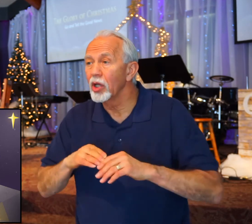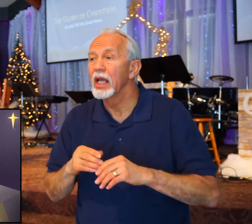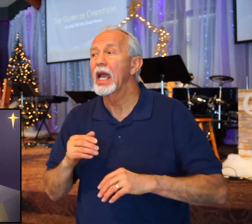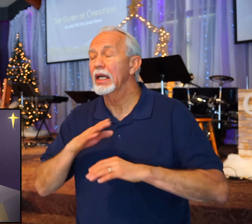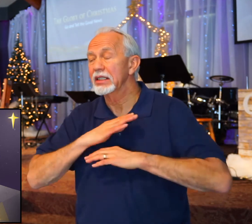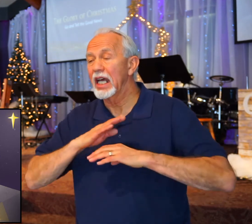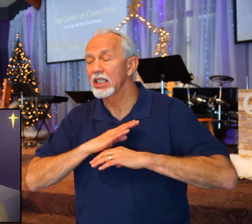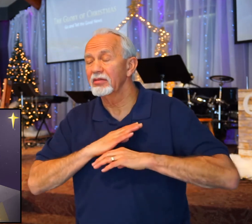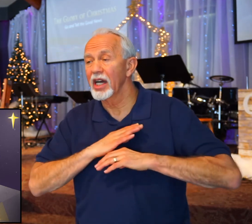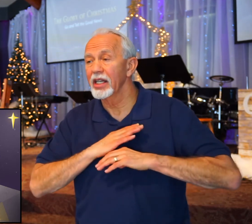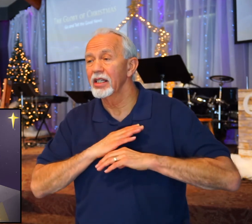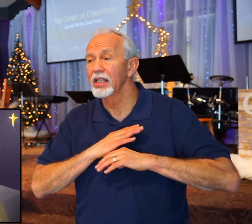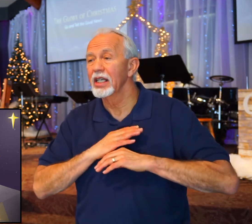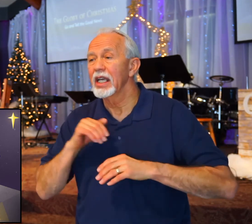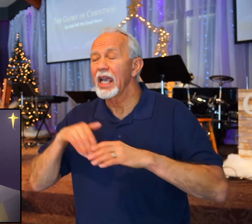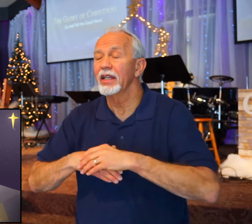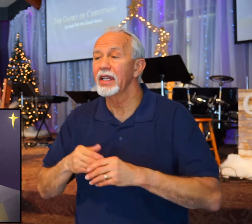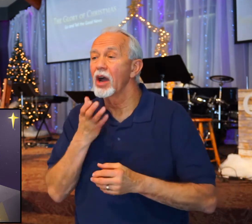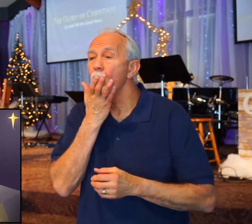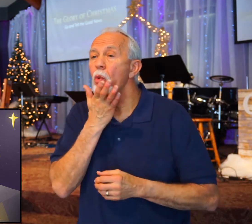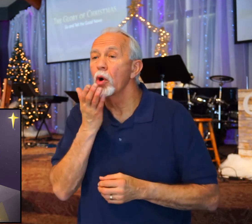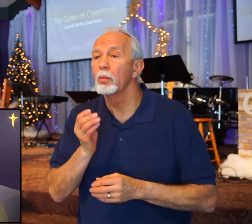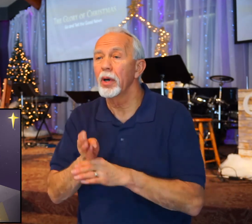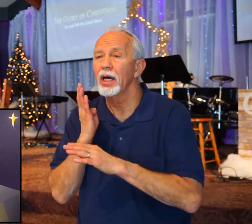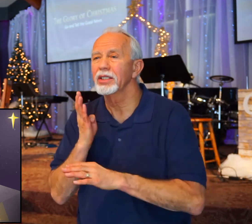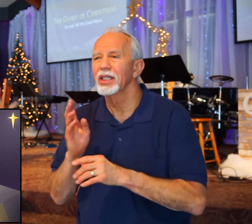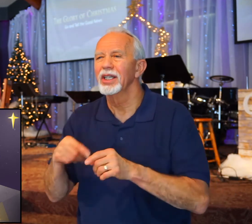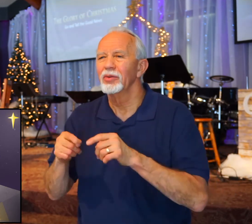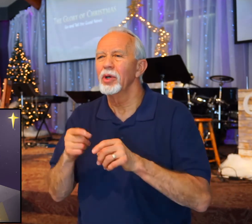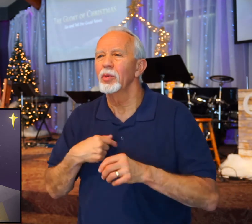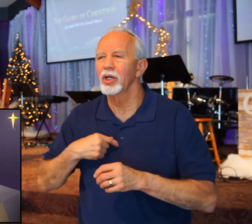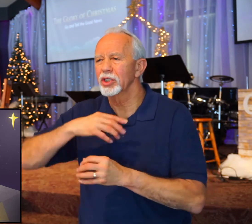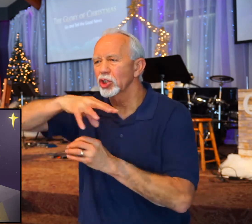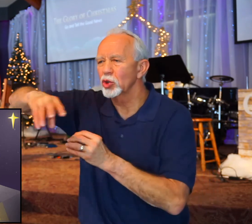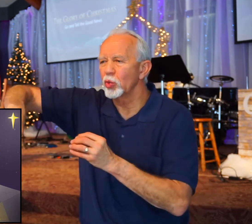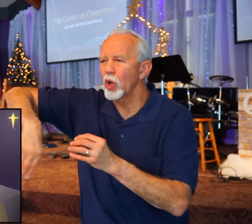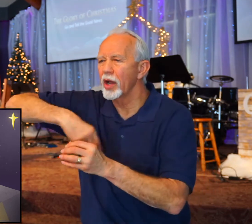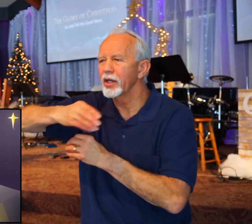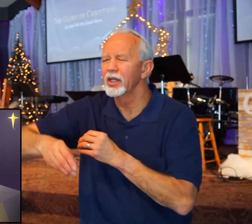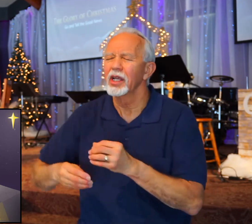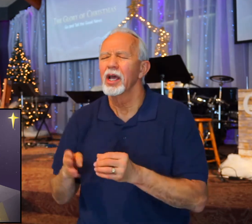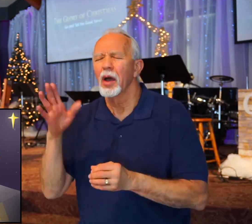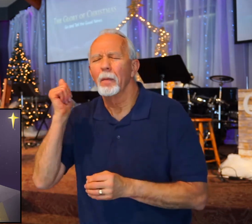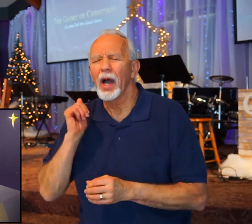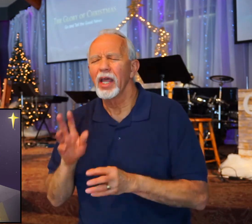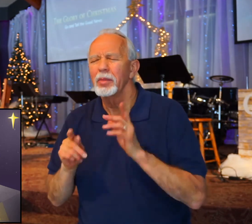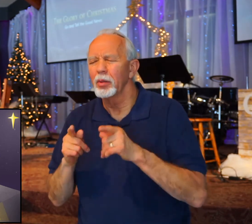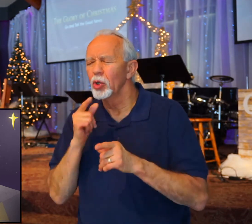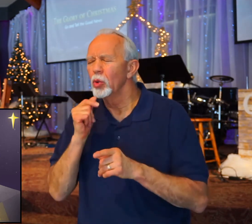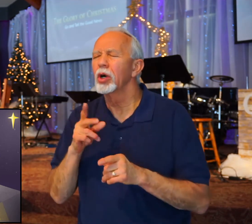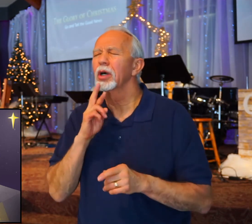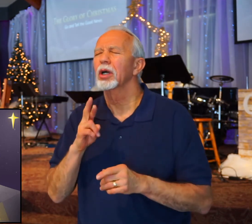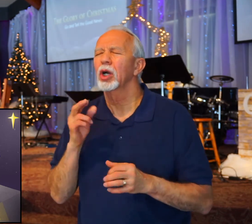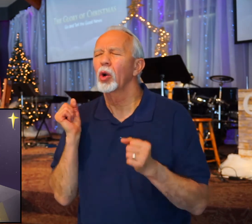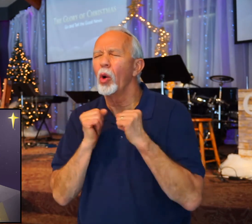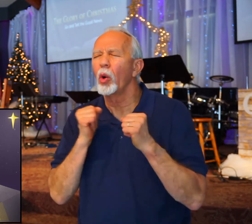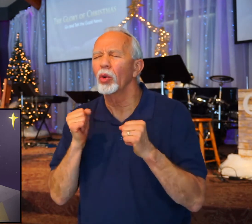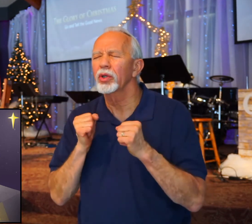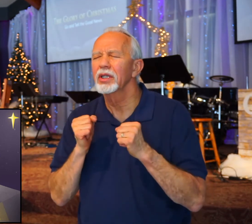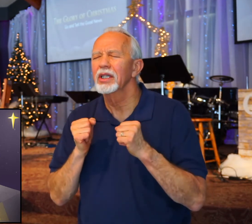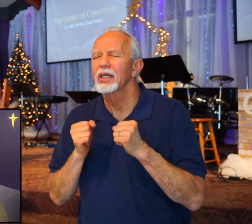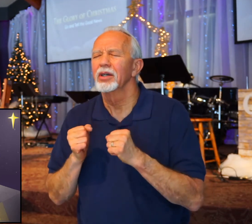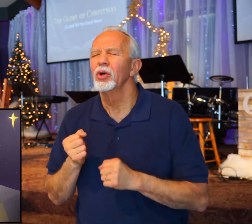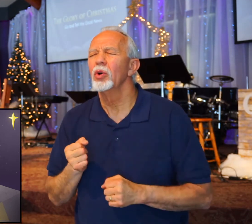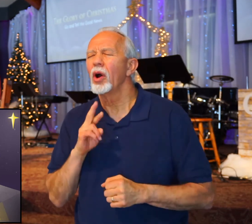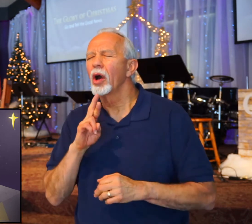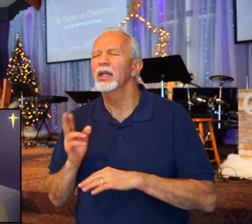content in that warm bus when we are surrounded by those who are cold. And by that I mean who